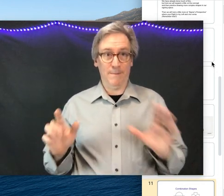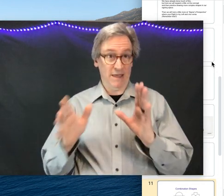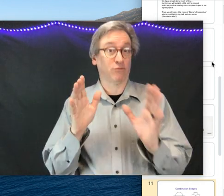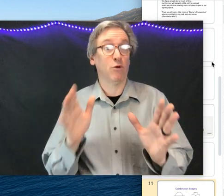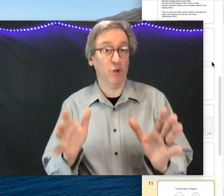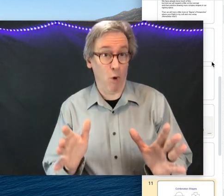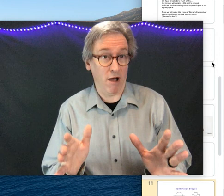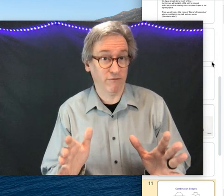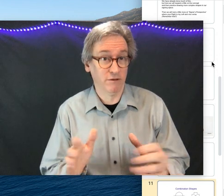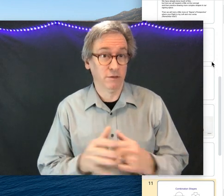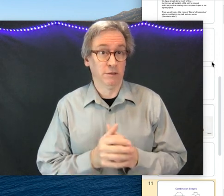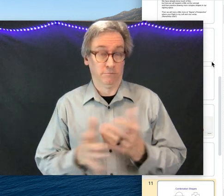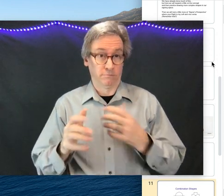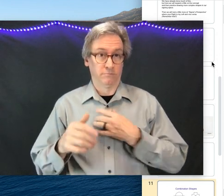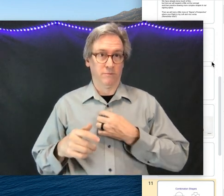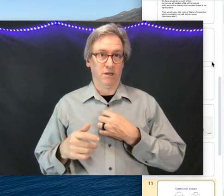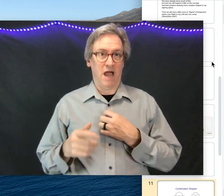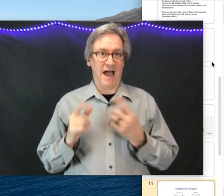it may throw you off.